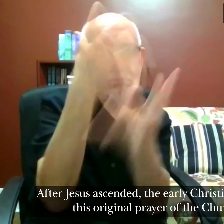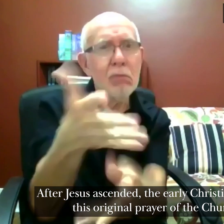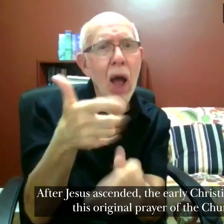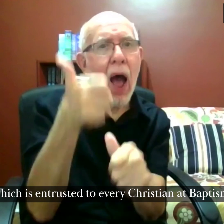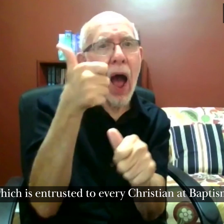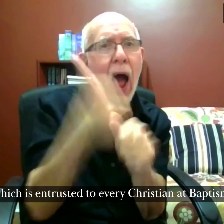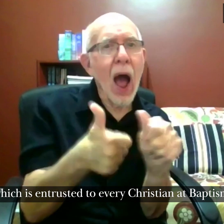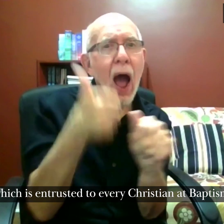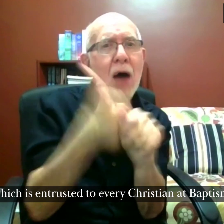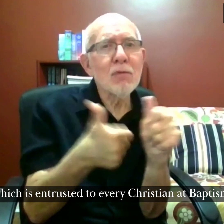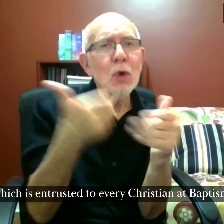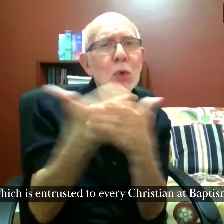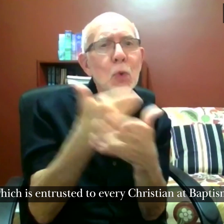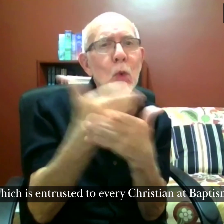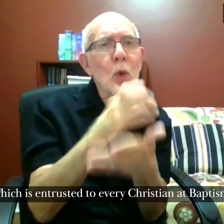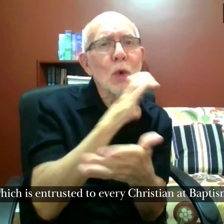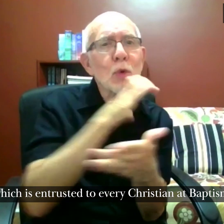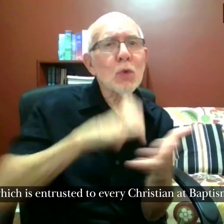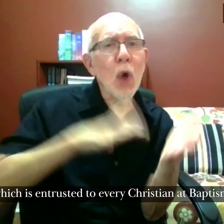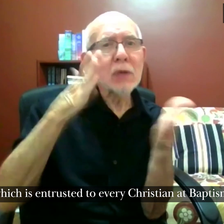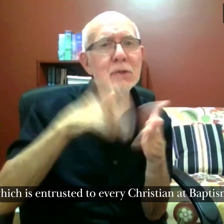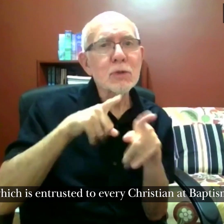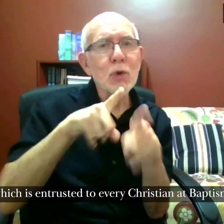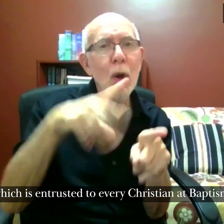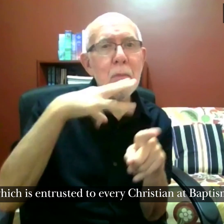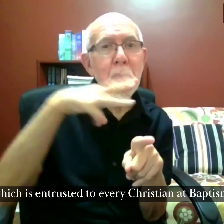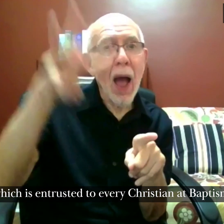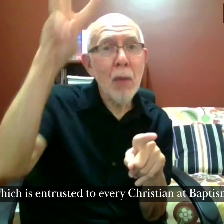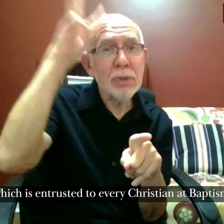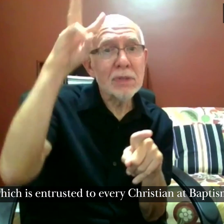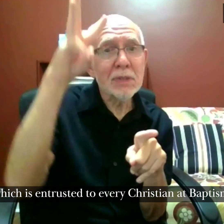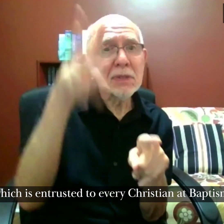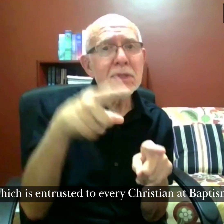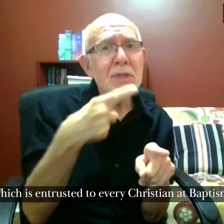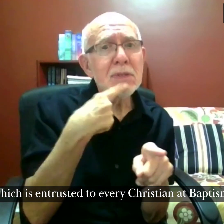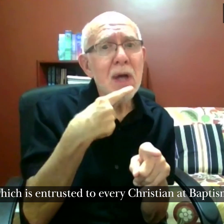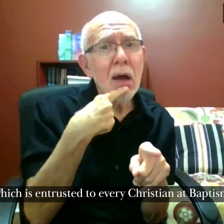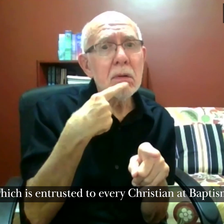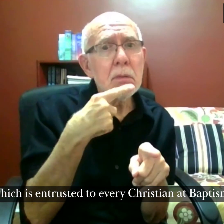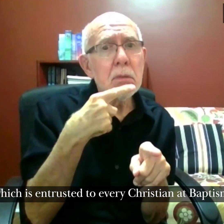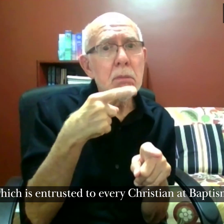which is entrusted to every Christian at baptism 3 times a day.